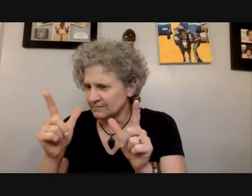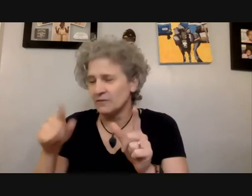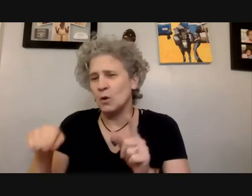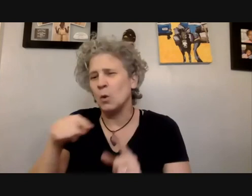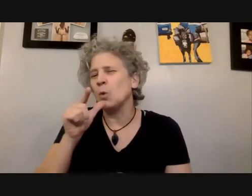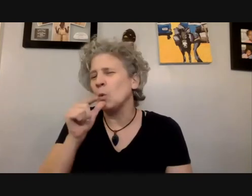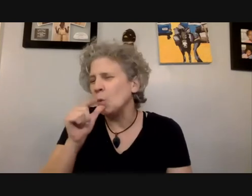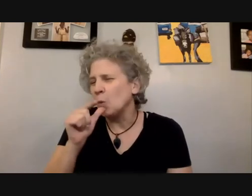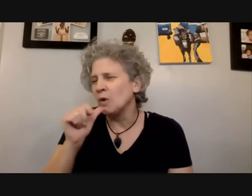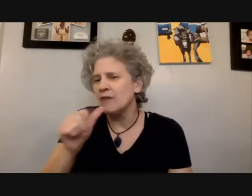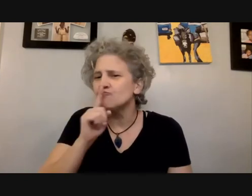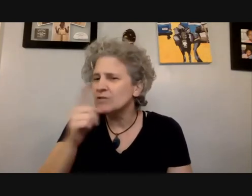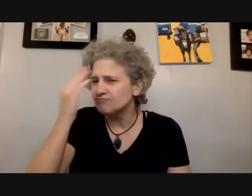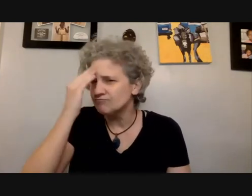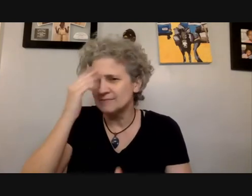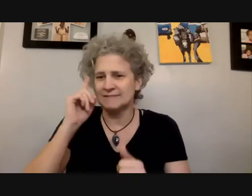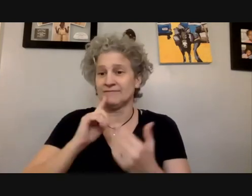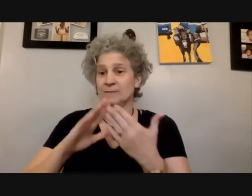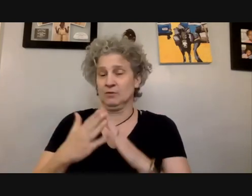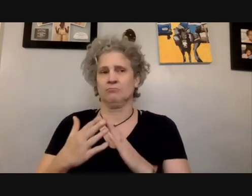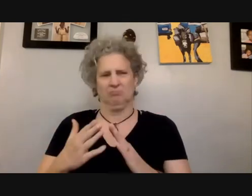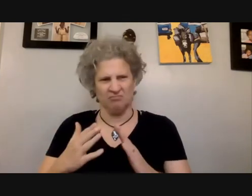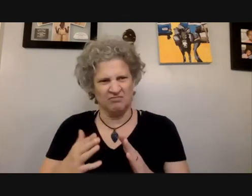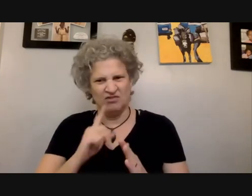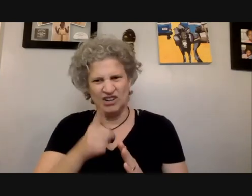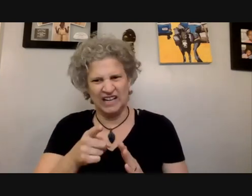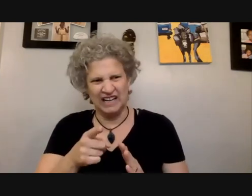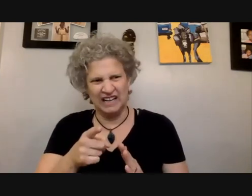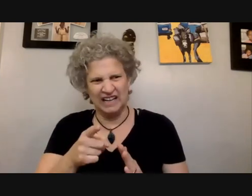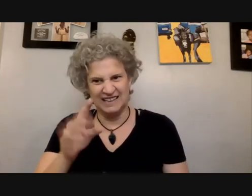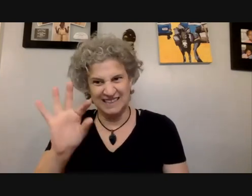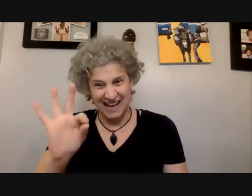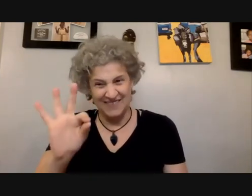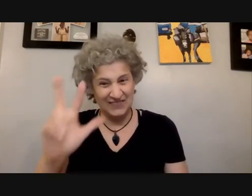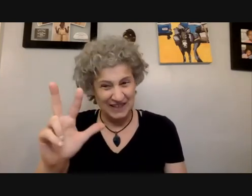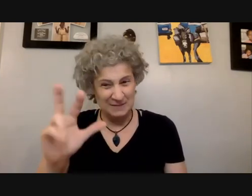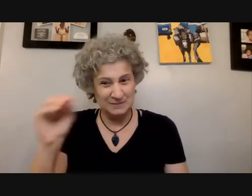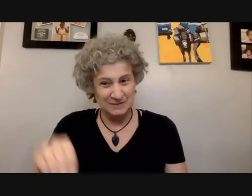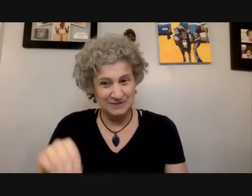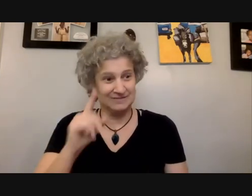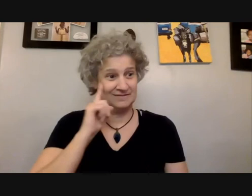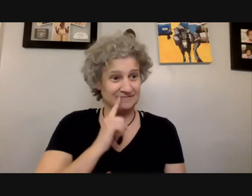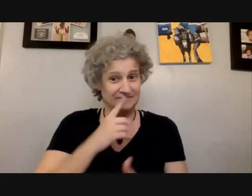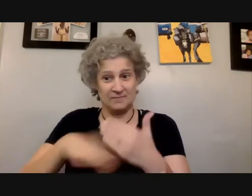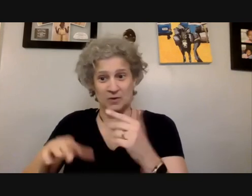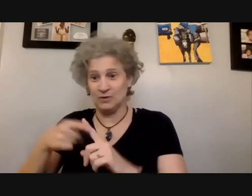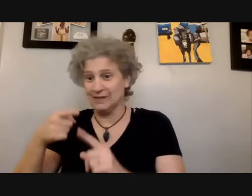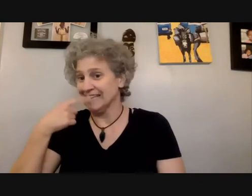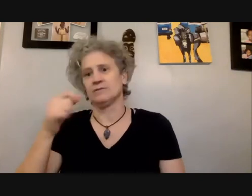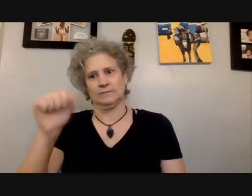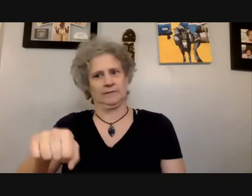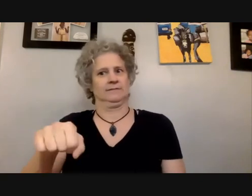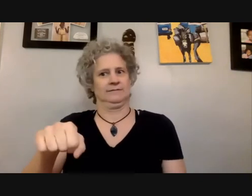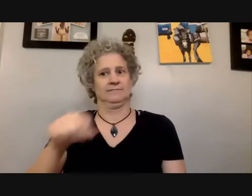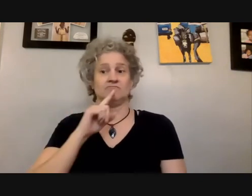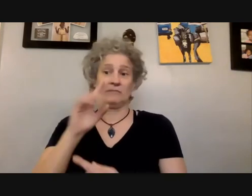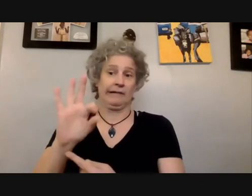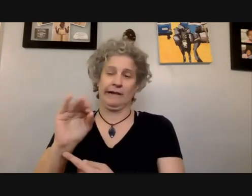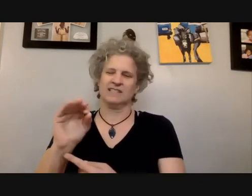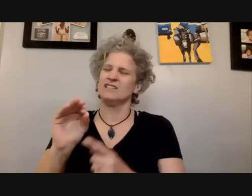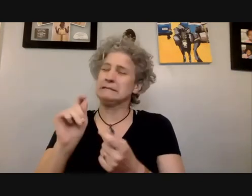All right, so this is a surprising statistic for the majority of society out there, that 93% of